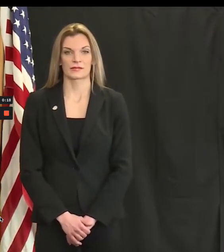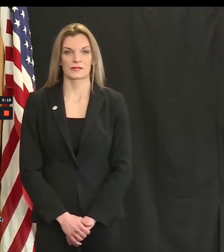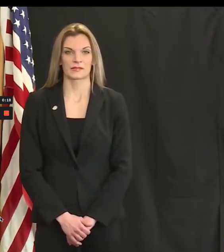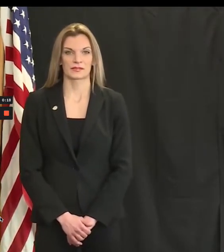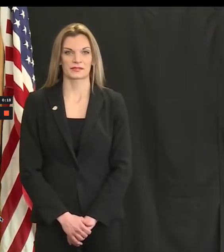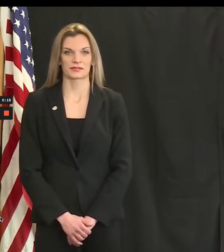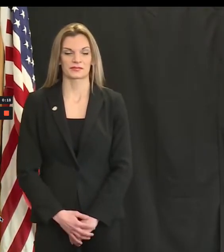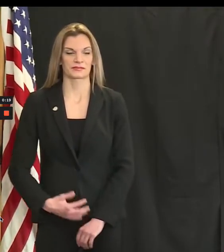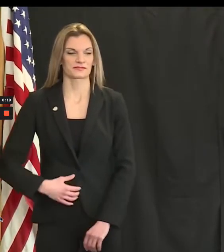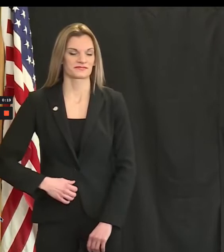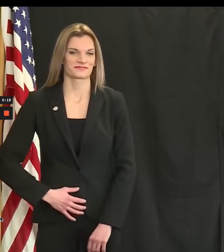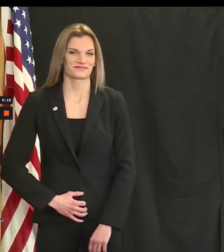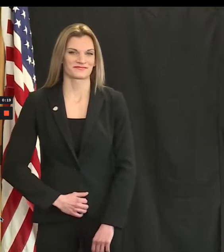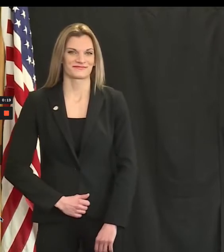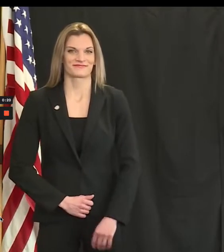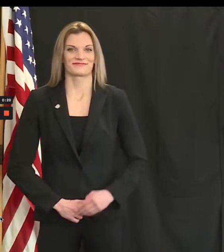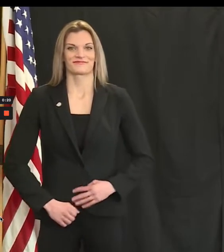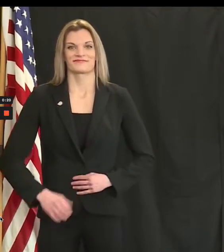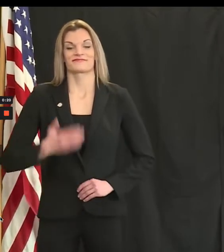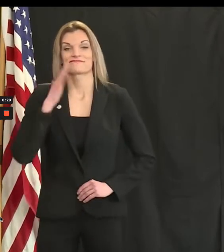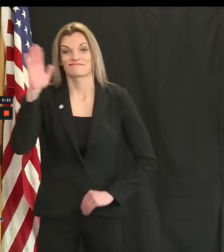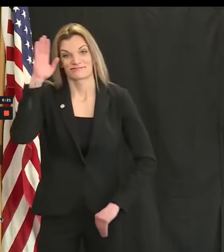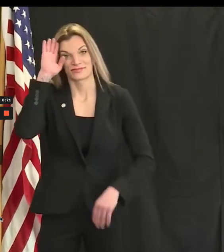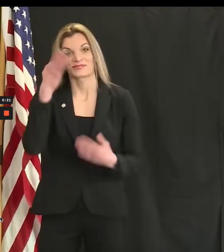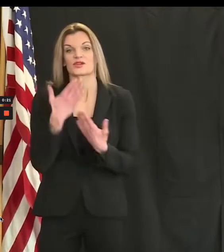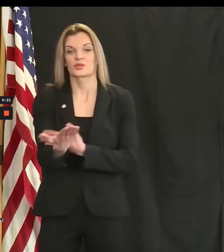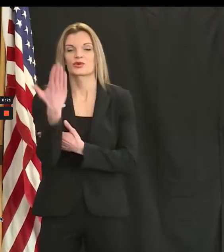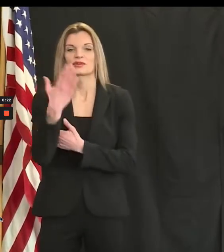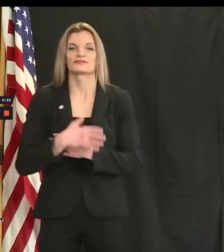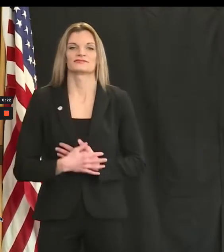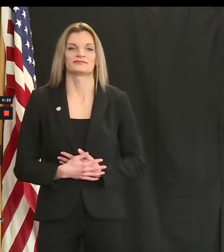Okay. Good morning.